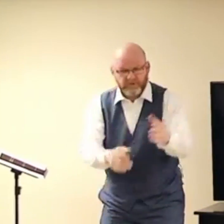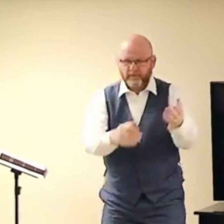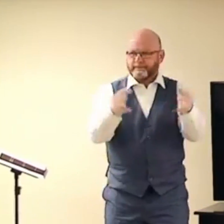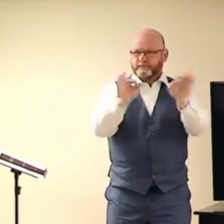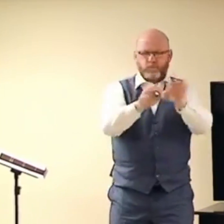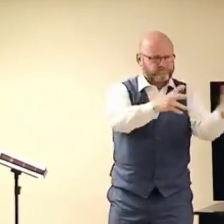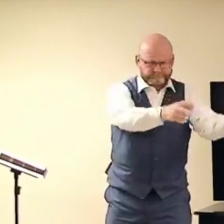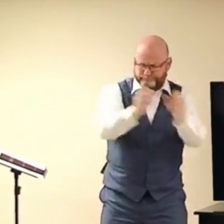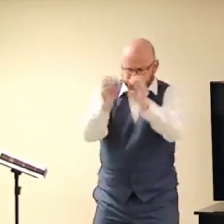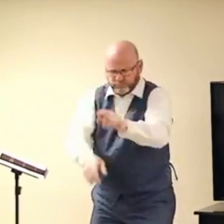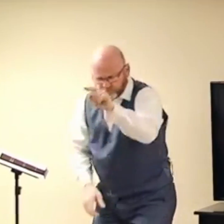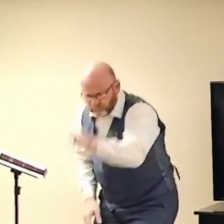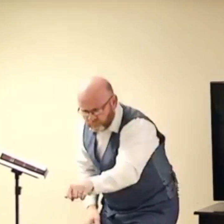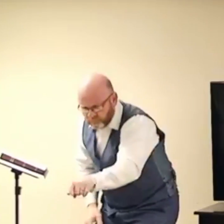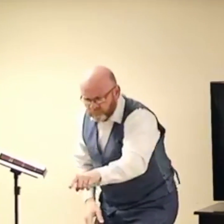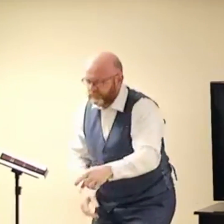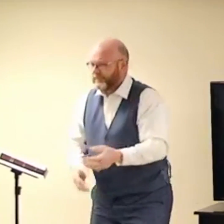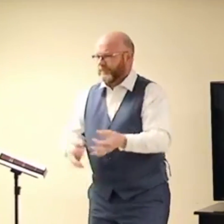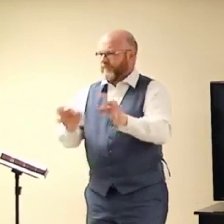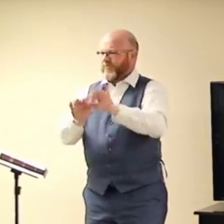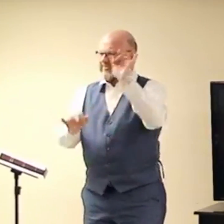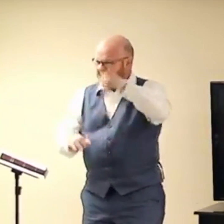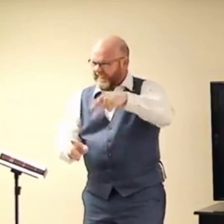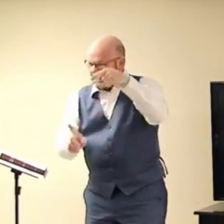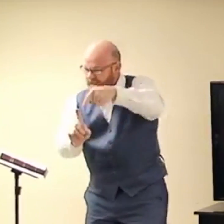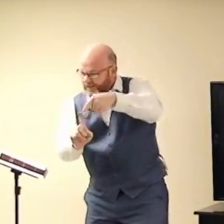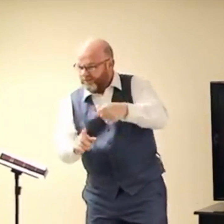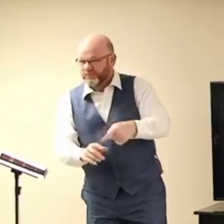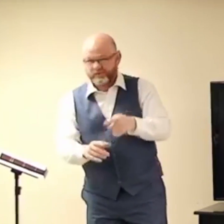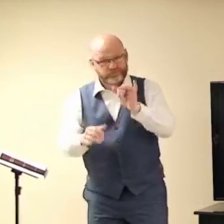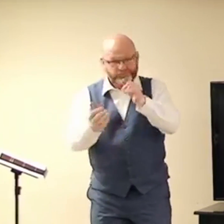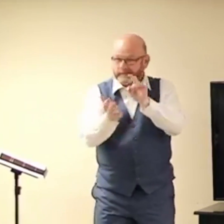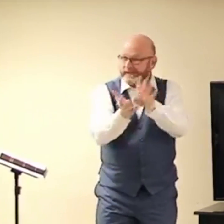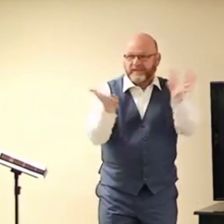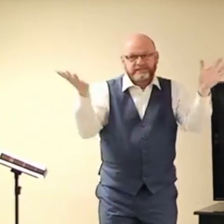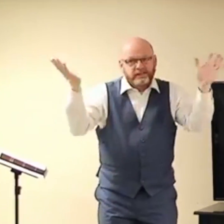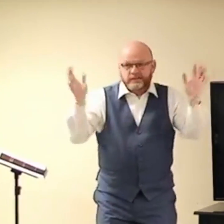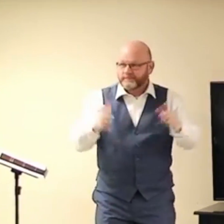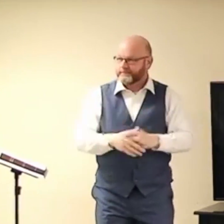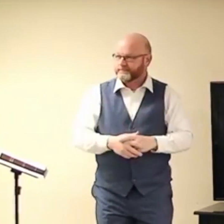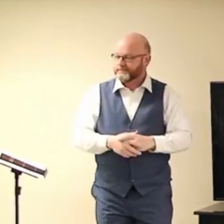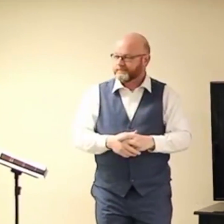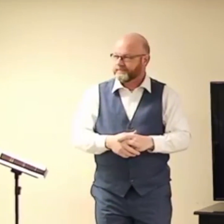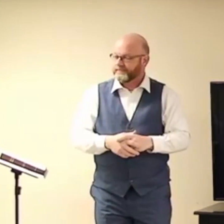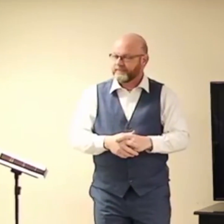He had been set aside for that one purpose. That was his only job on the team, was to kick a ball.